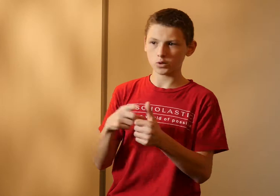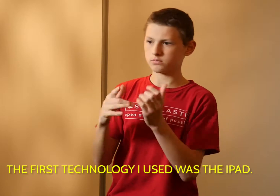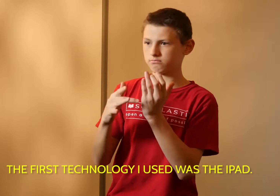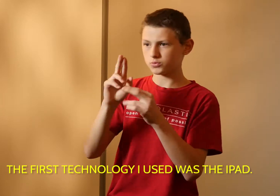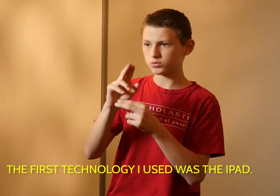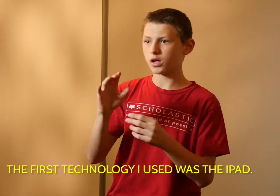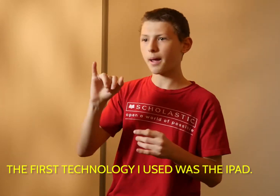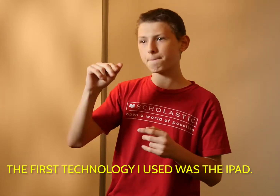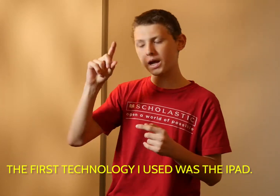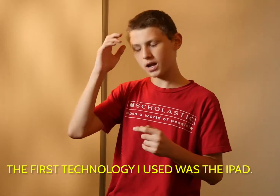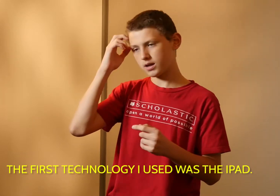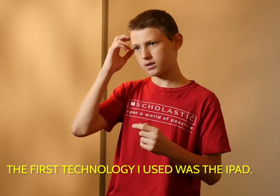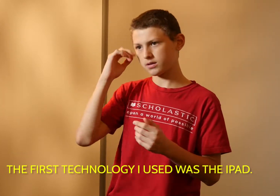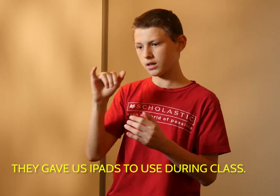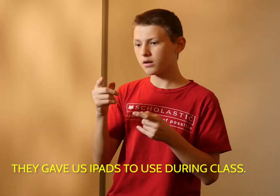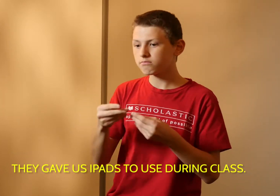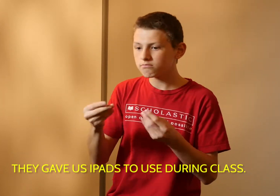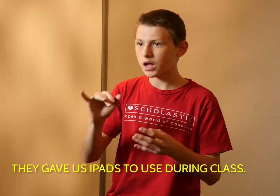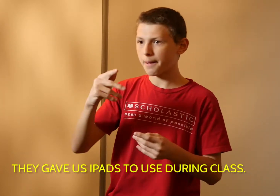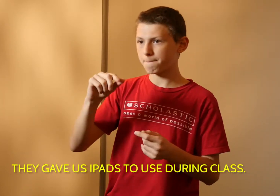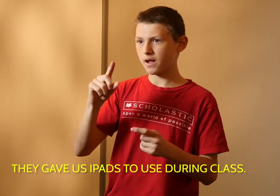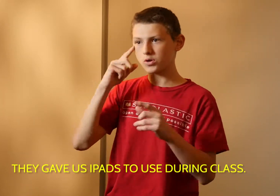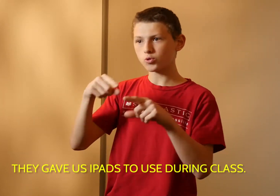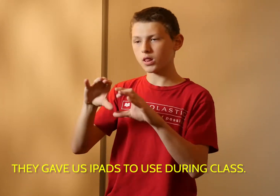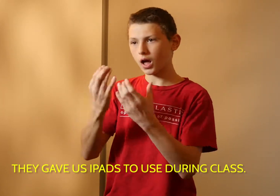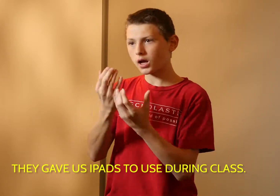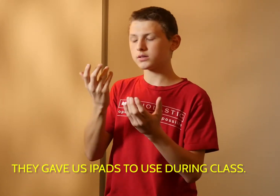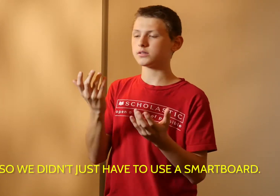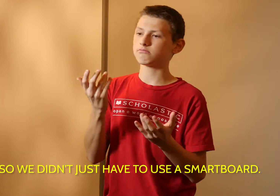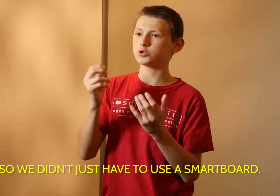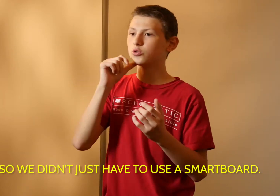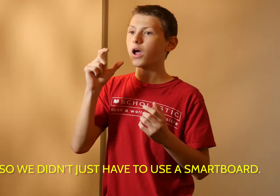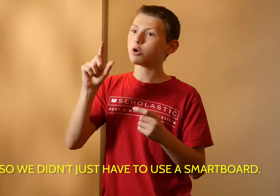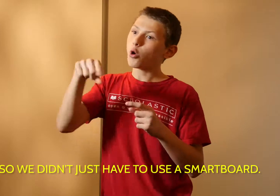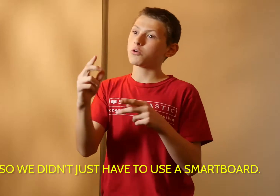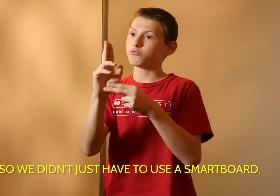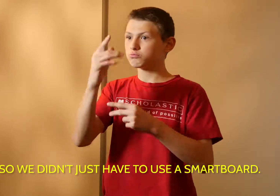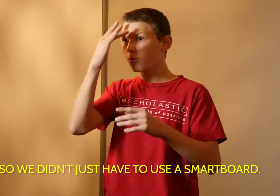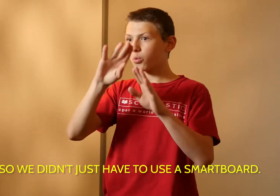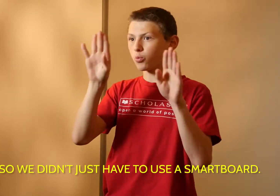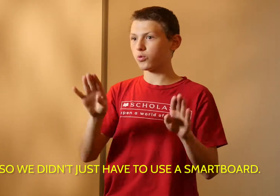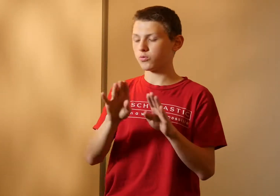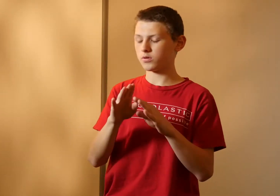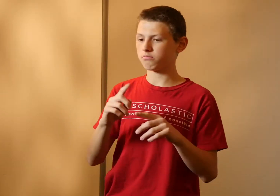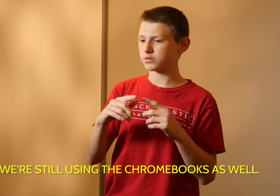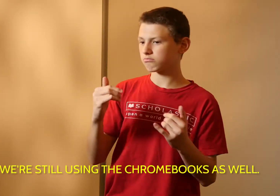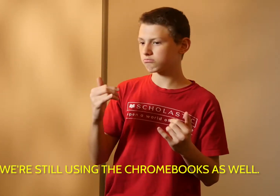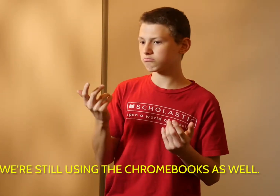The first technology I used was the iPad. They gave us iPads to use during class, so we didn't just have to use a smartboard. And we're still